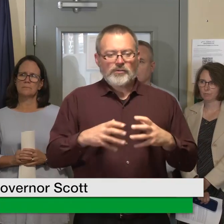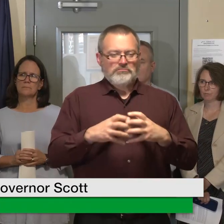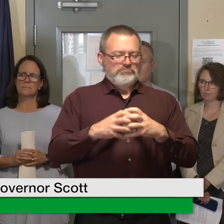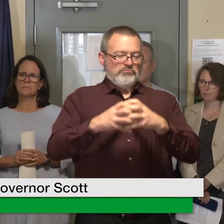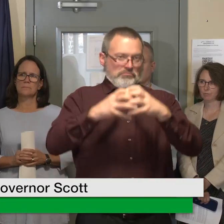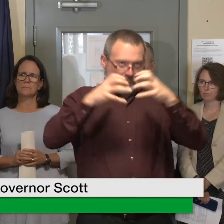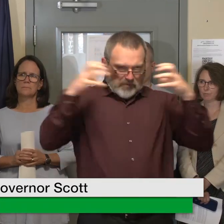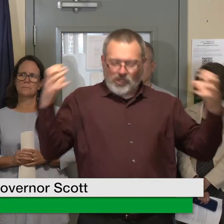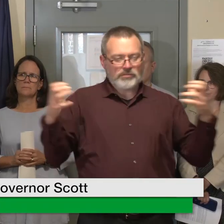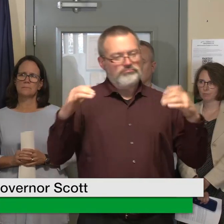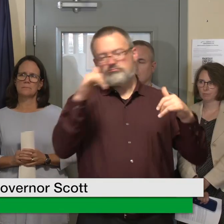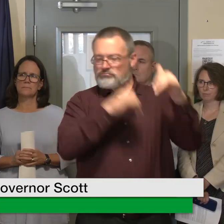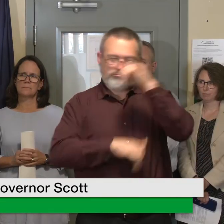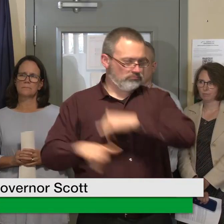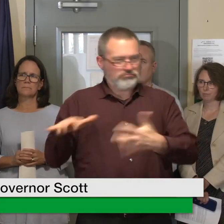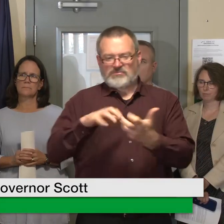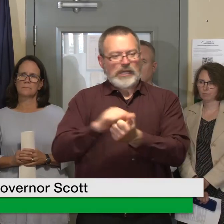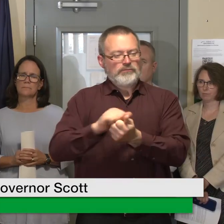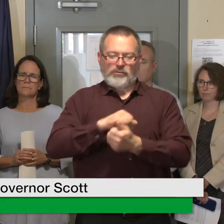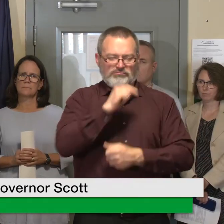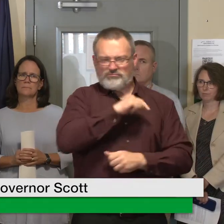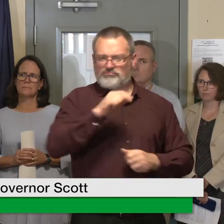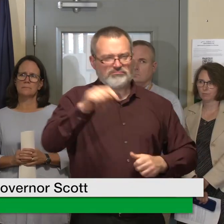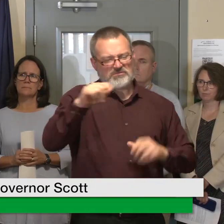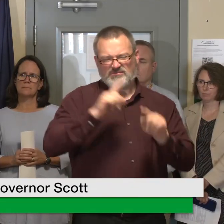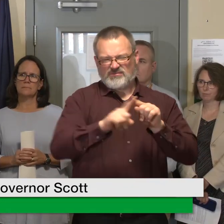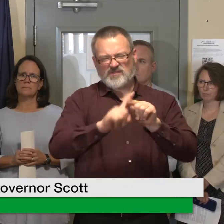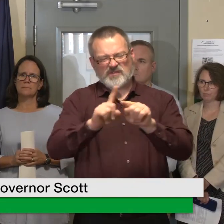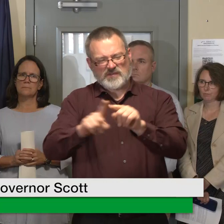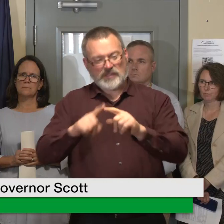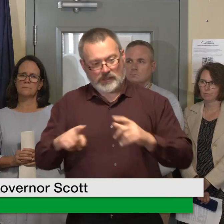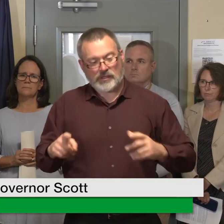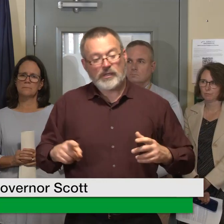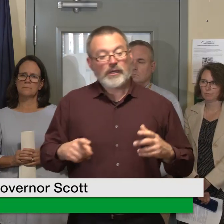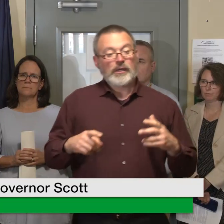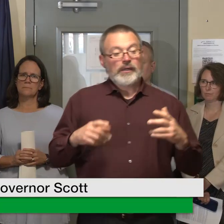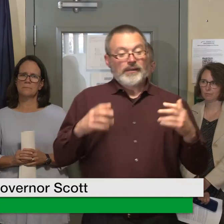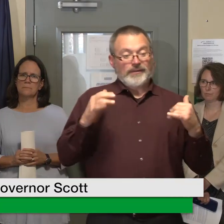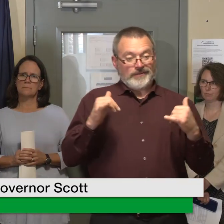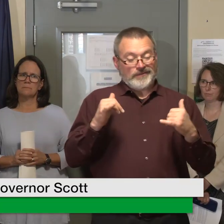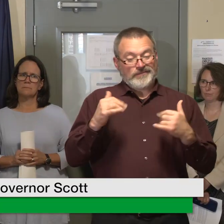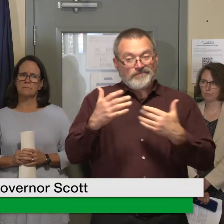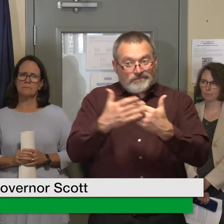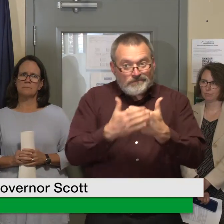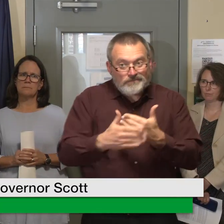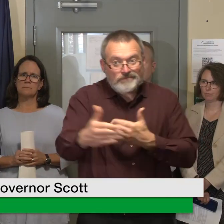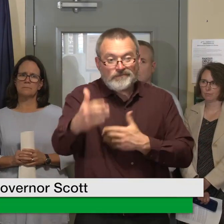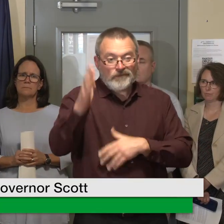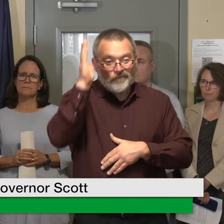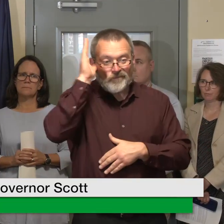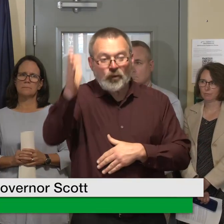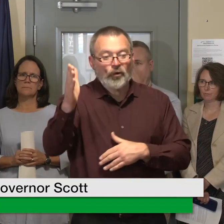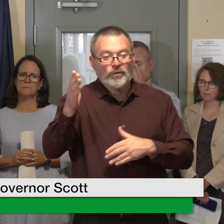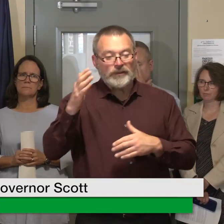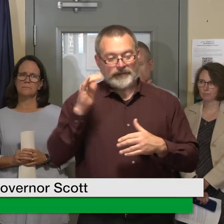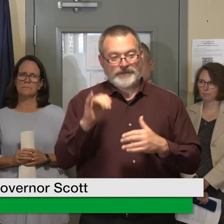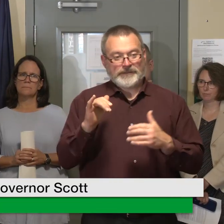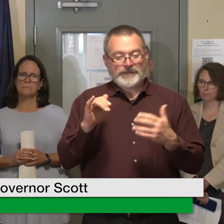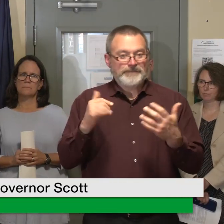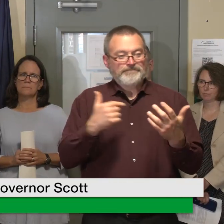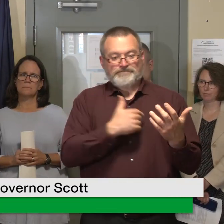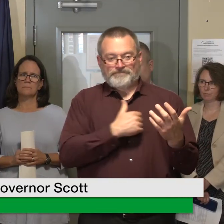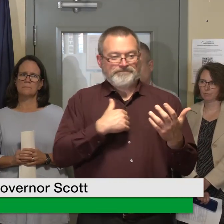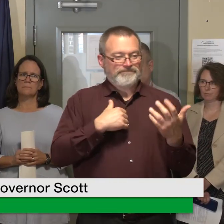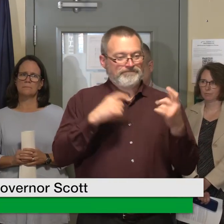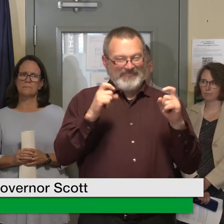was, I think, the path forward led them to expedite their declarations